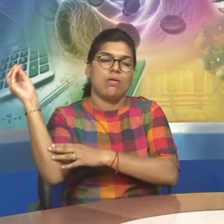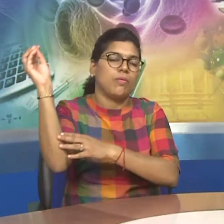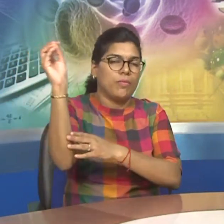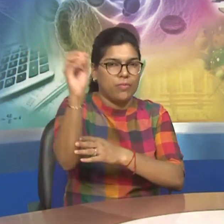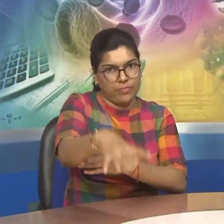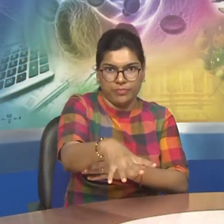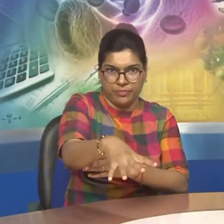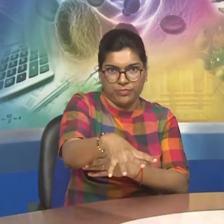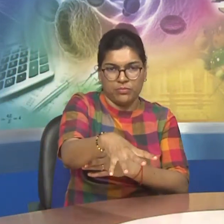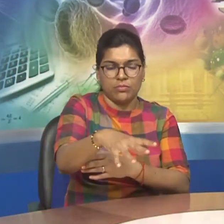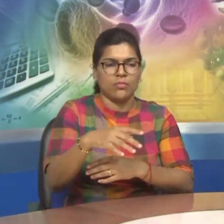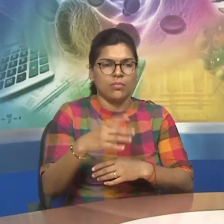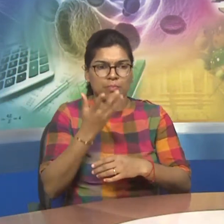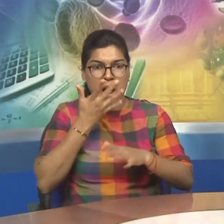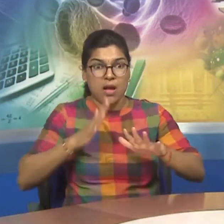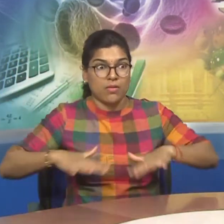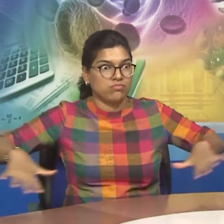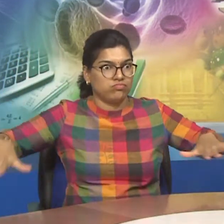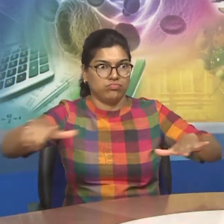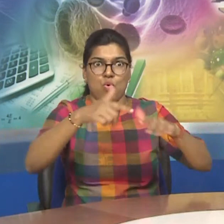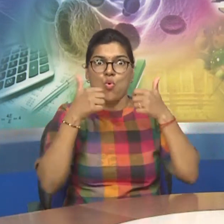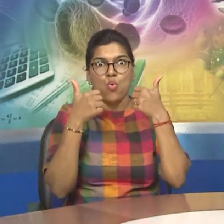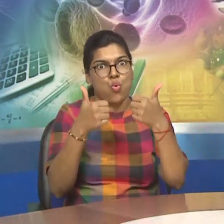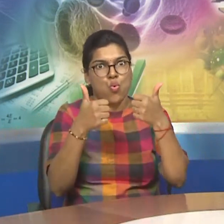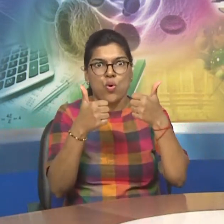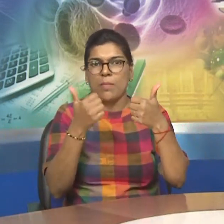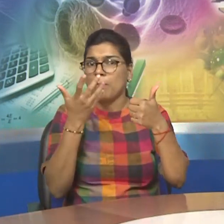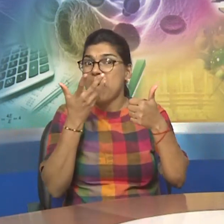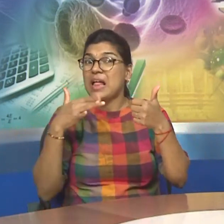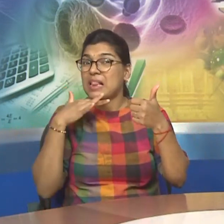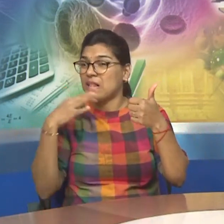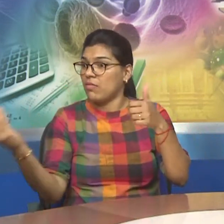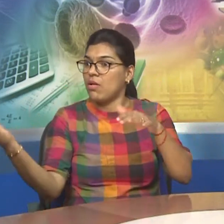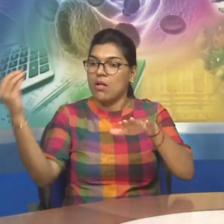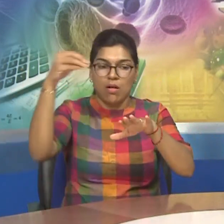You must not lose faith in humanity.